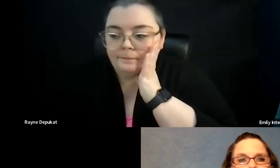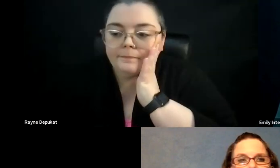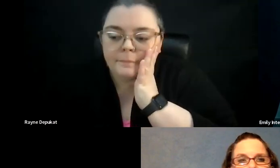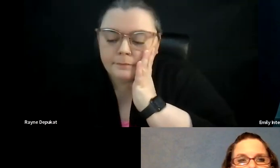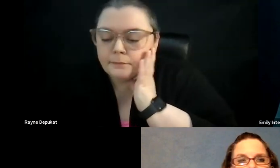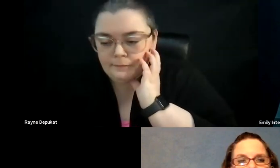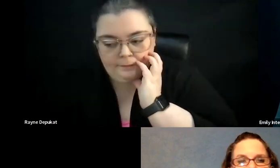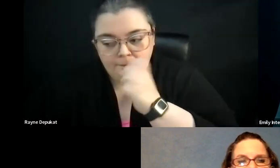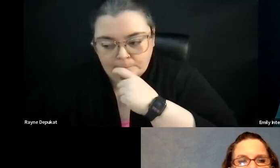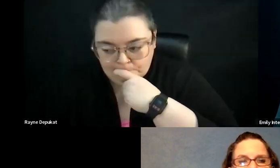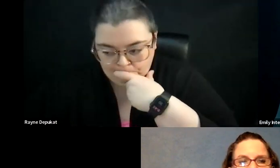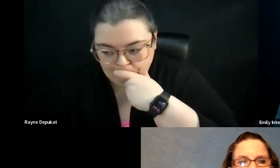Oh, technology.